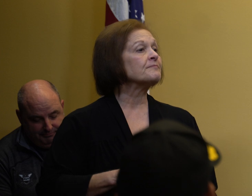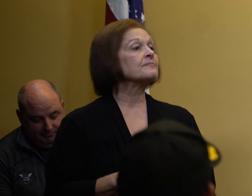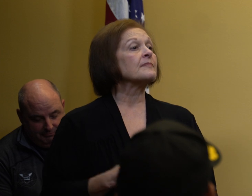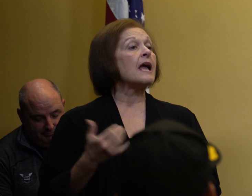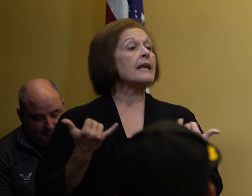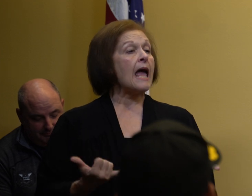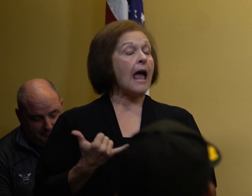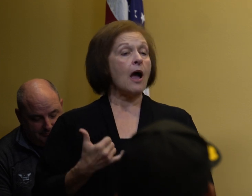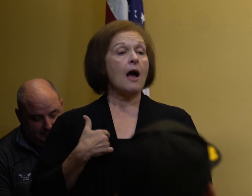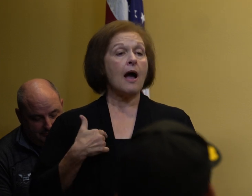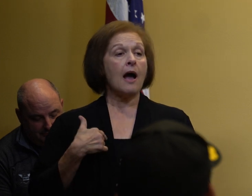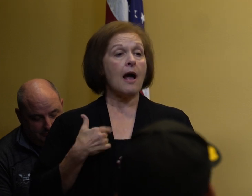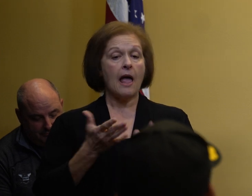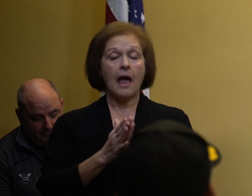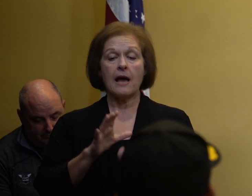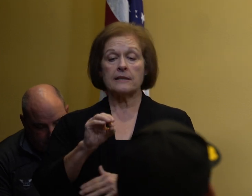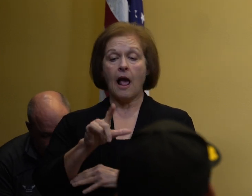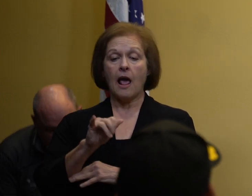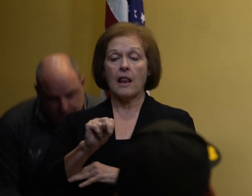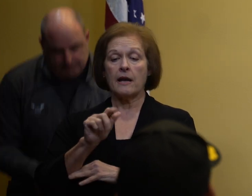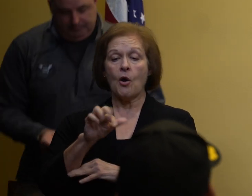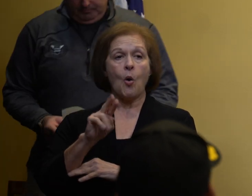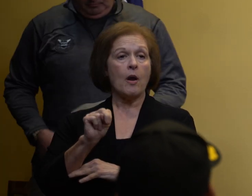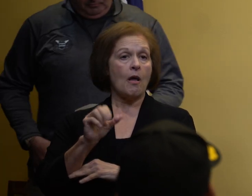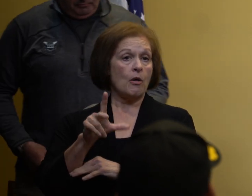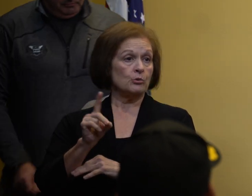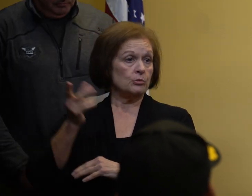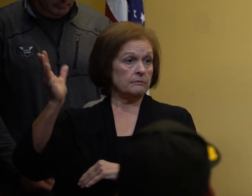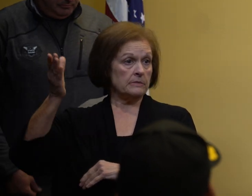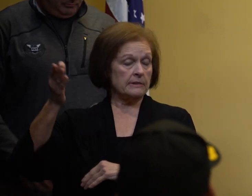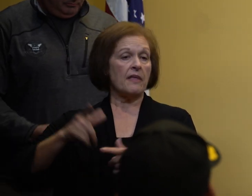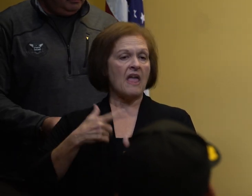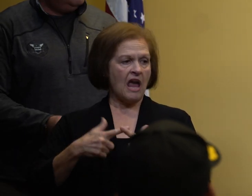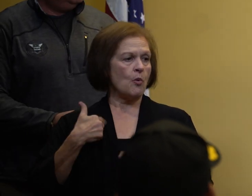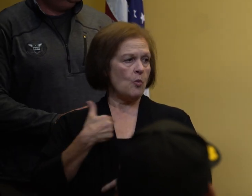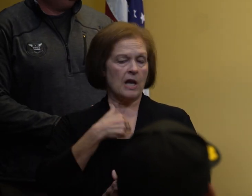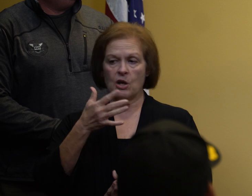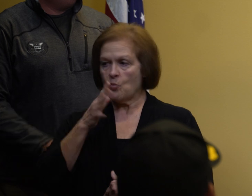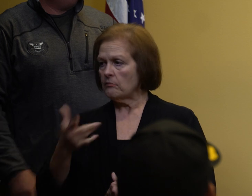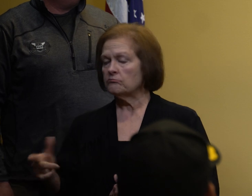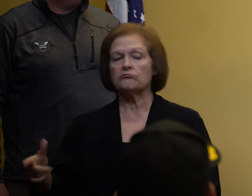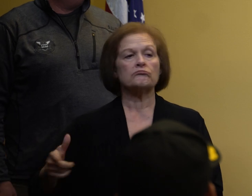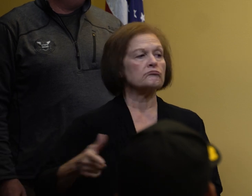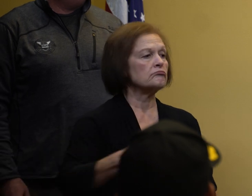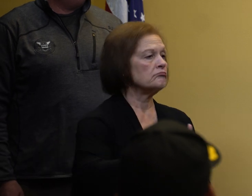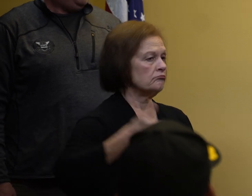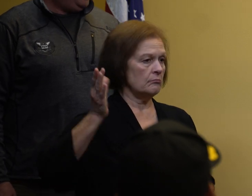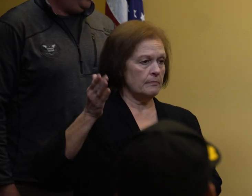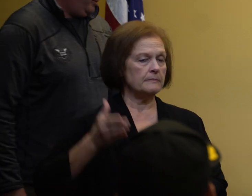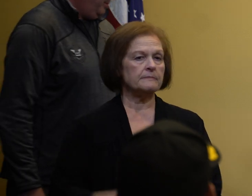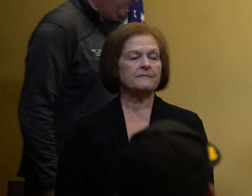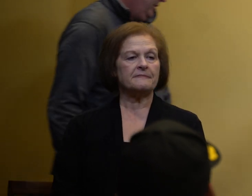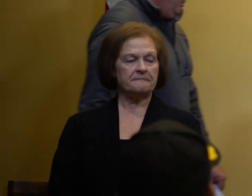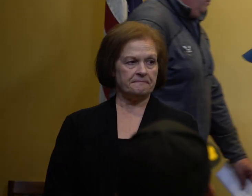that, I'm going to ask Director Colin Arnold to come forward, and we will proceed through our leaders, and we'll take it from